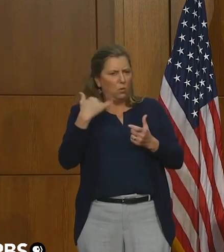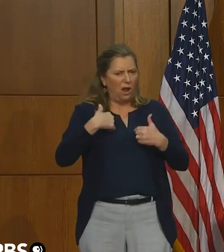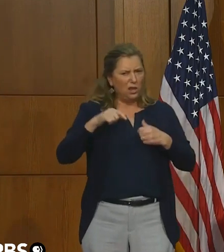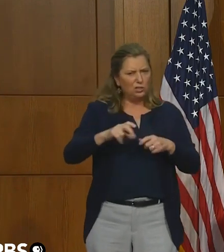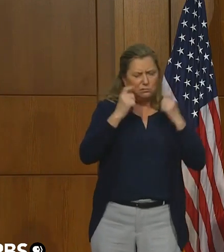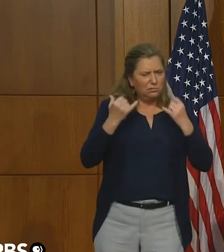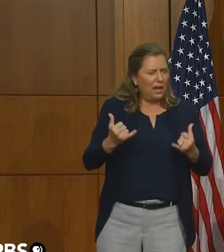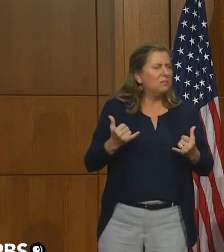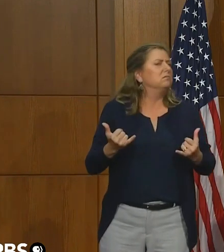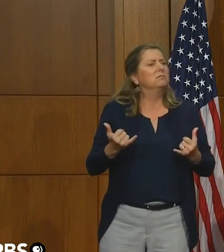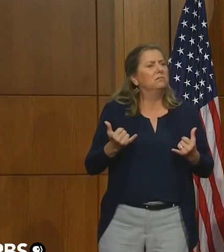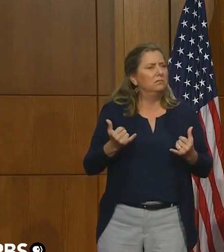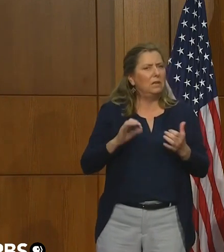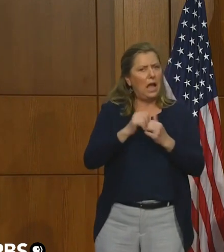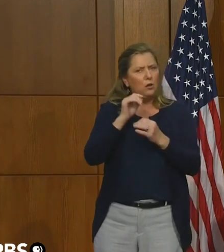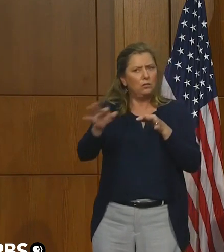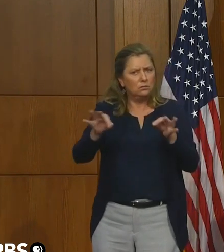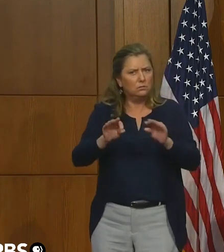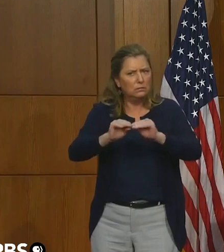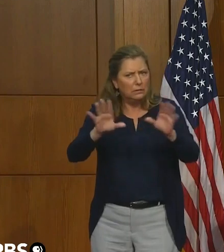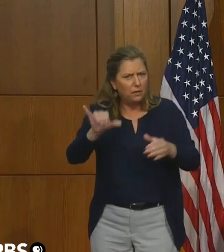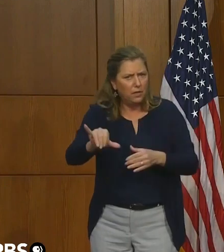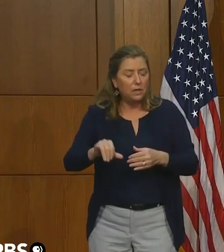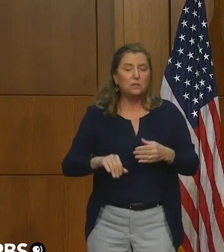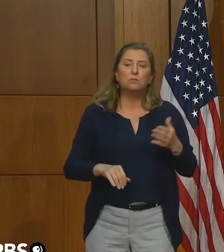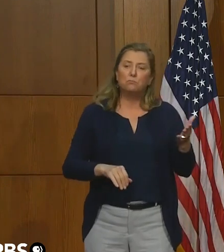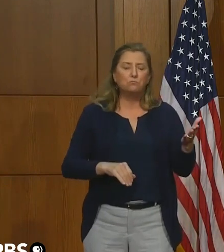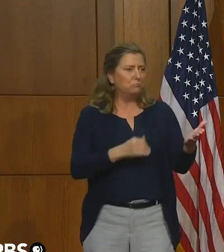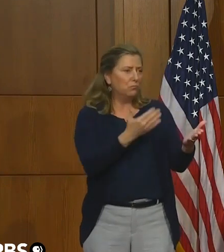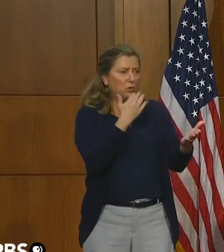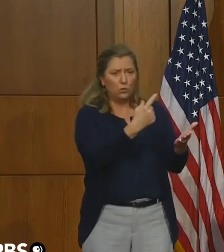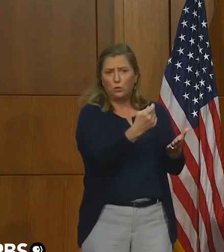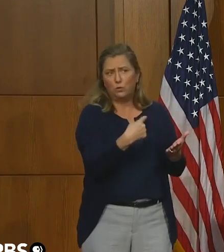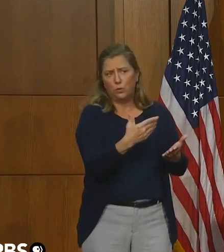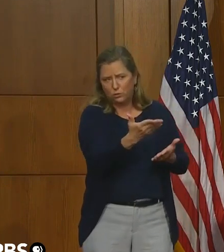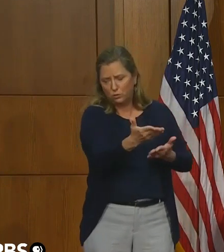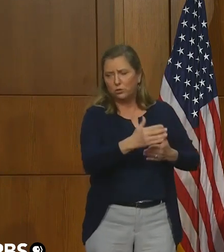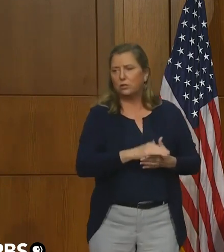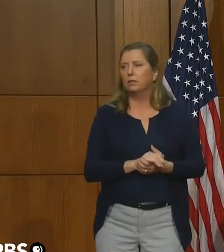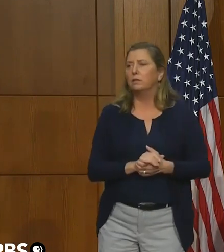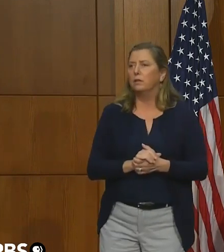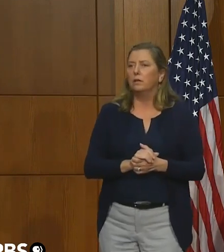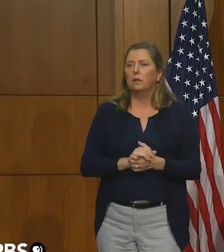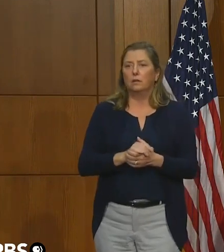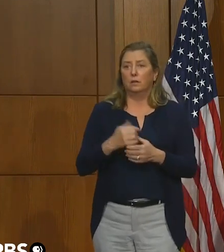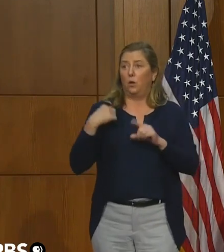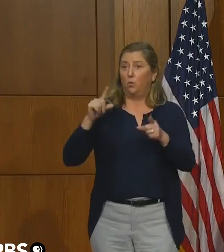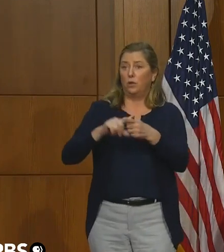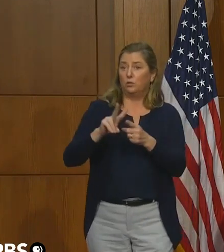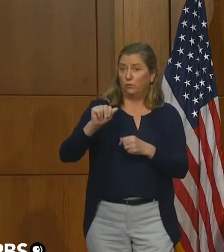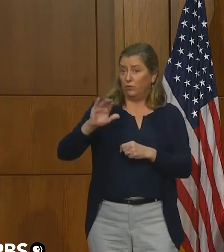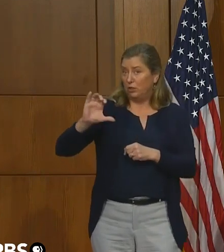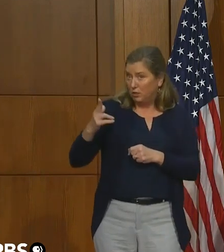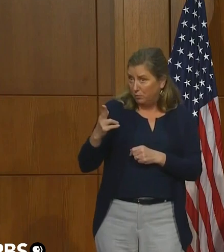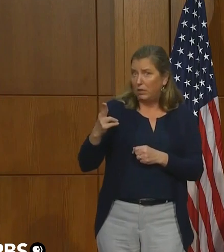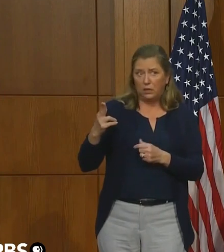know, how do you get that message across? Yeah, it's a good question, Henry. And, you know, I went to Virginia Beach, as I just